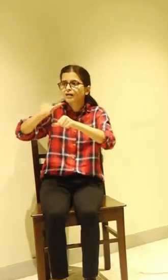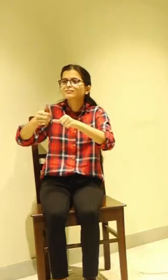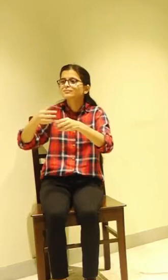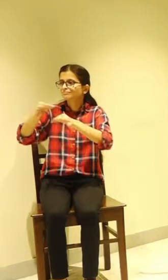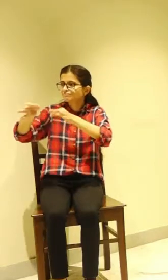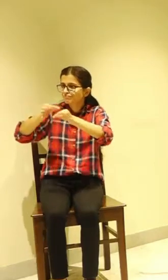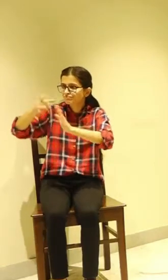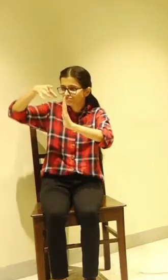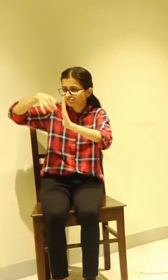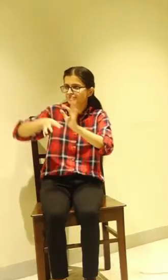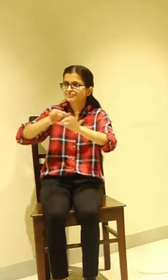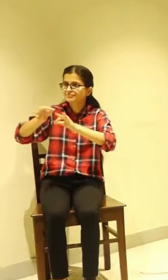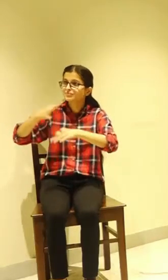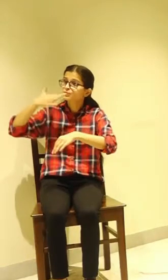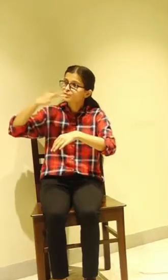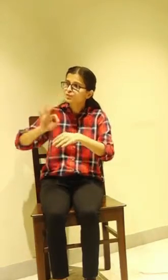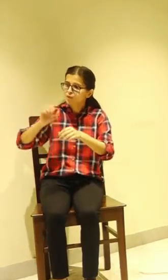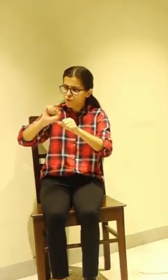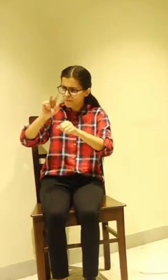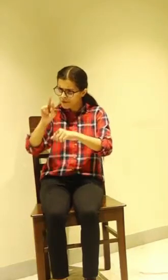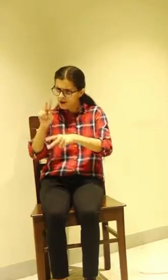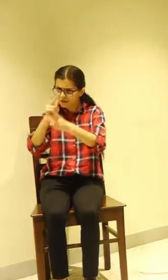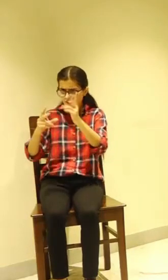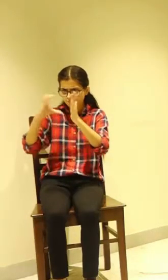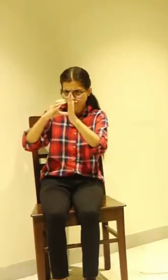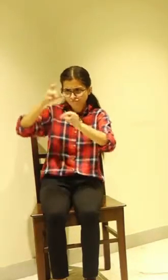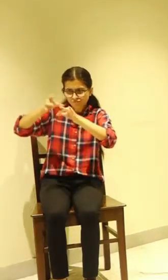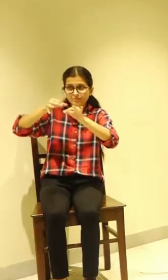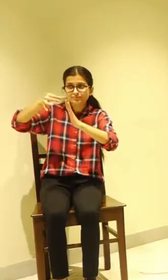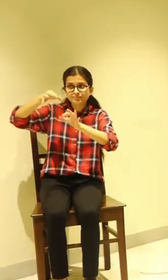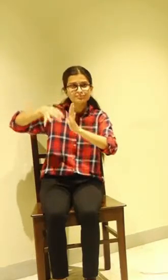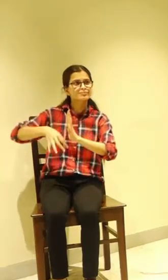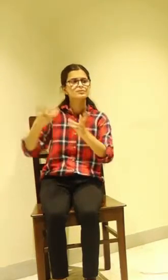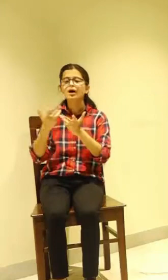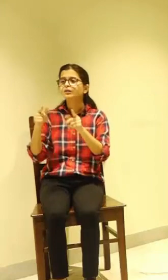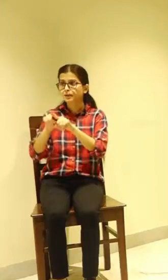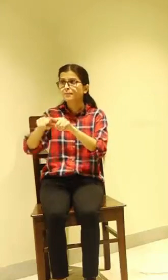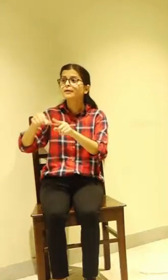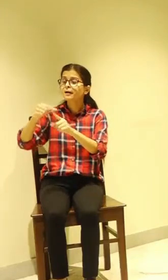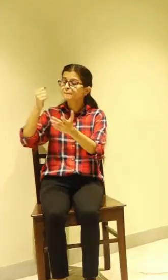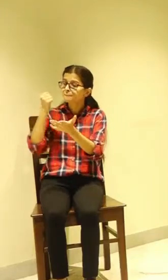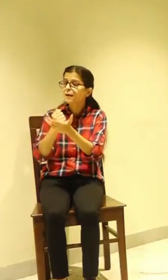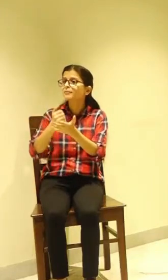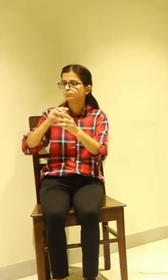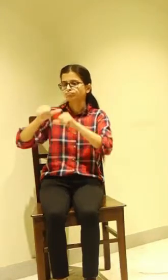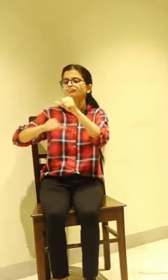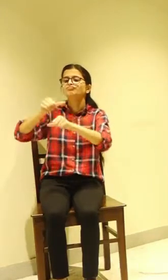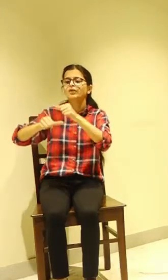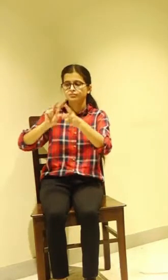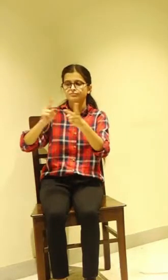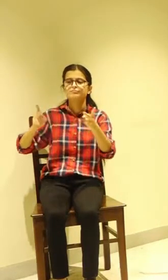ascribe some sort of original meaning or original intent of Article 21 so as to permanently keep away due process